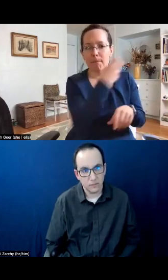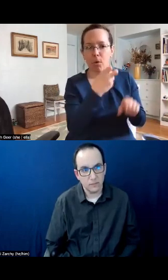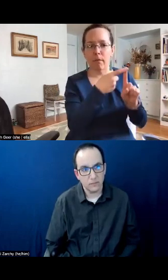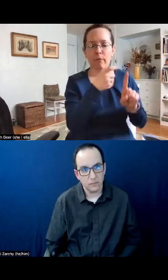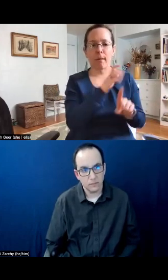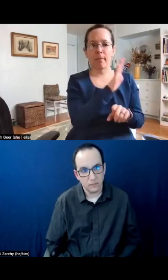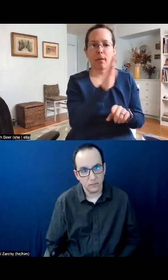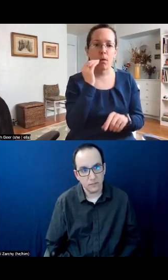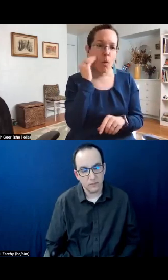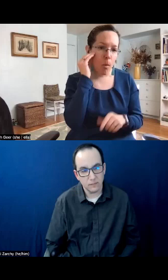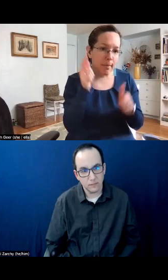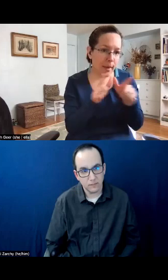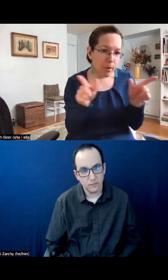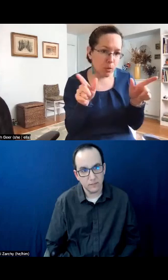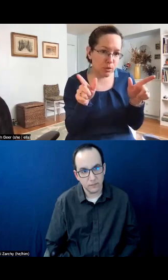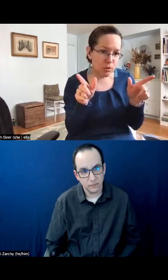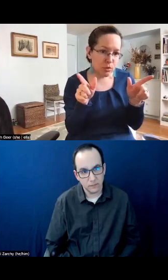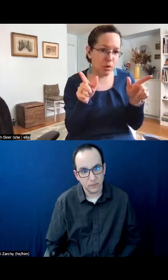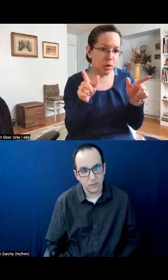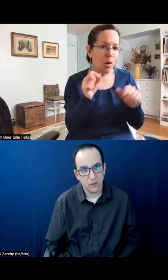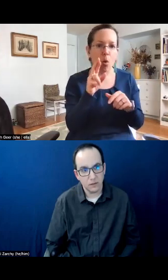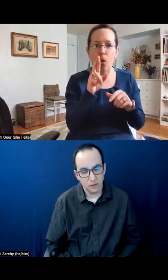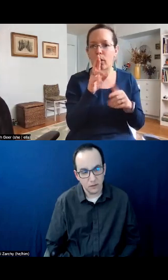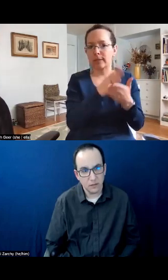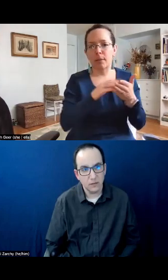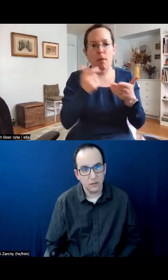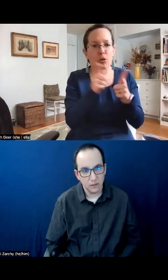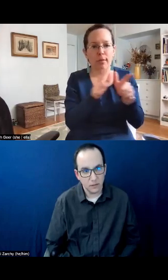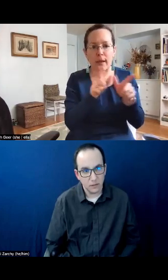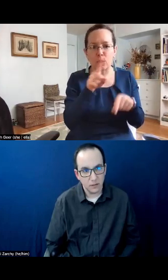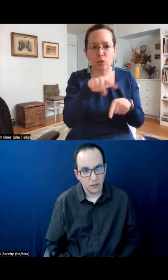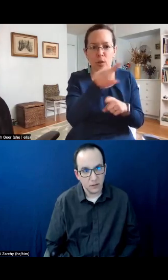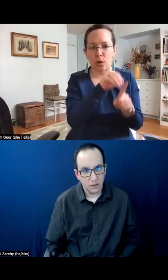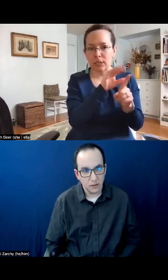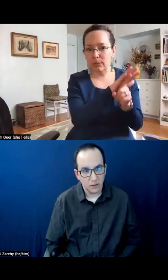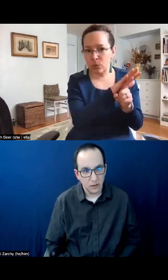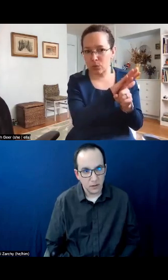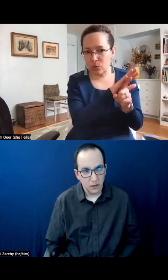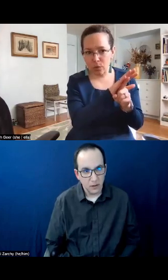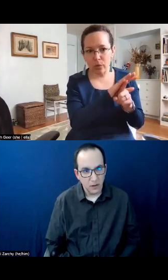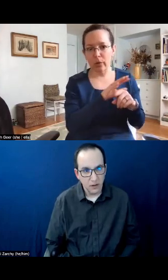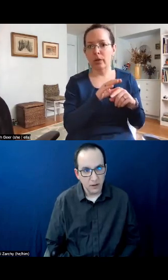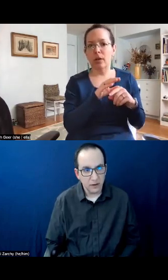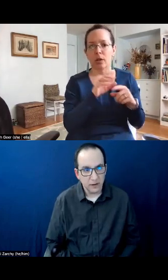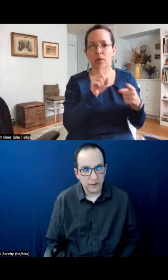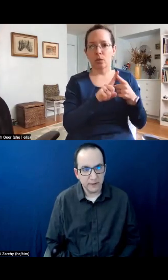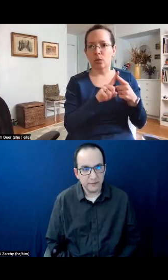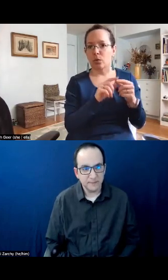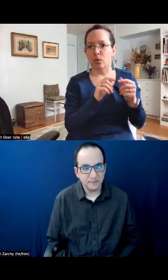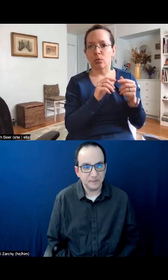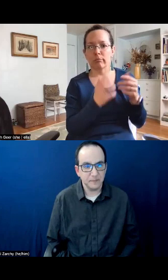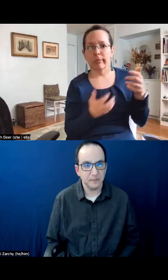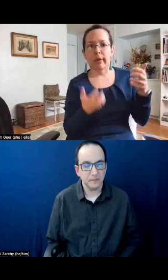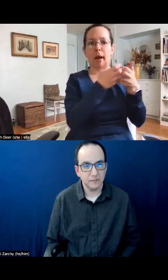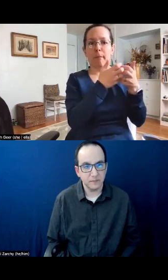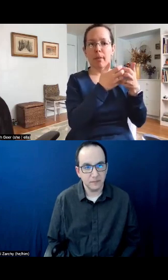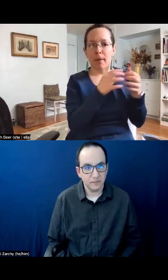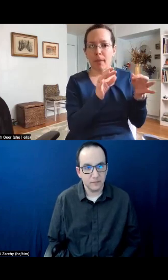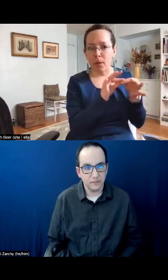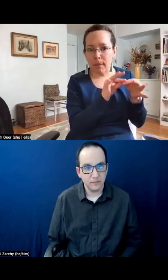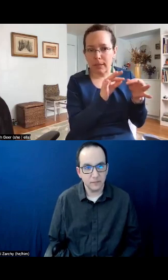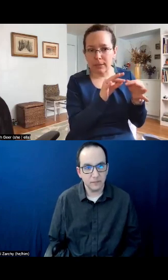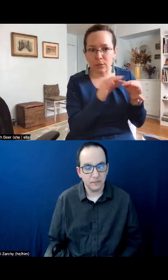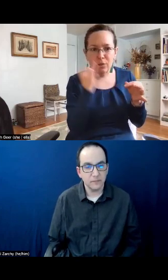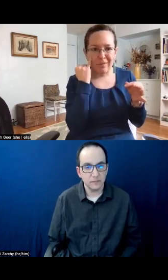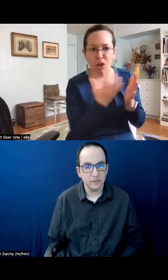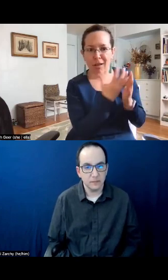first language that they would borrow from that in, excuse me, not bimodal, my apologies. For oral only children, let's say,